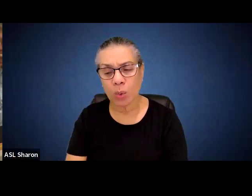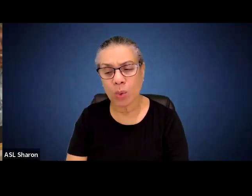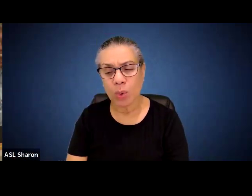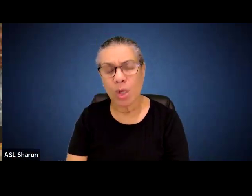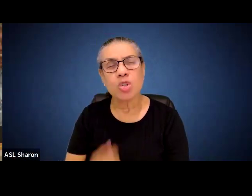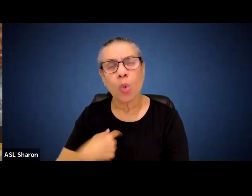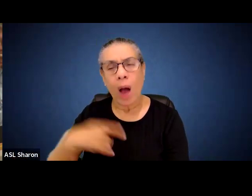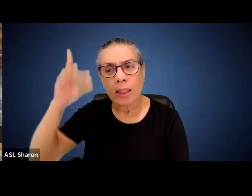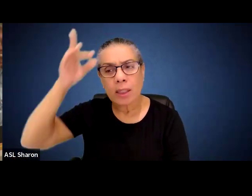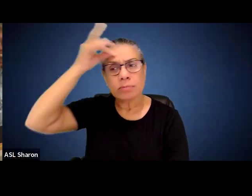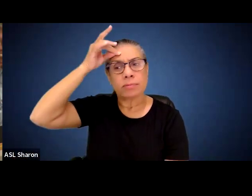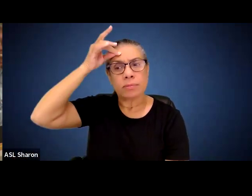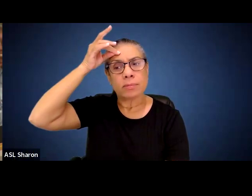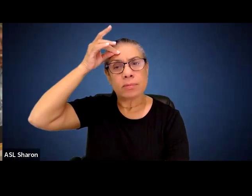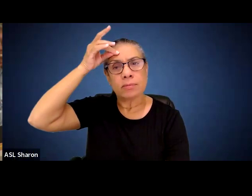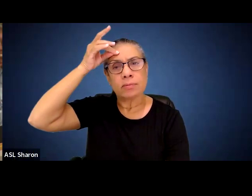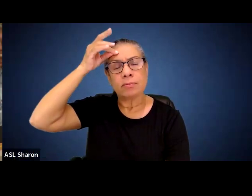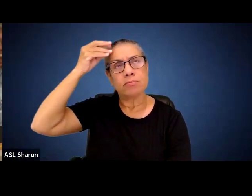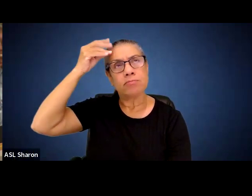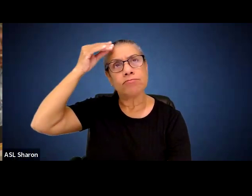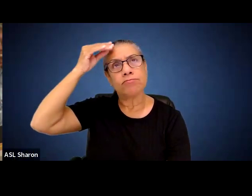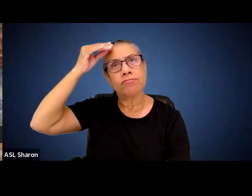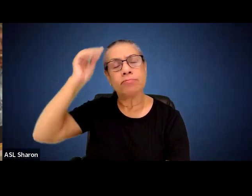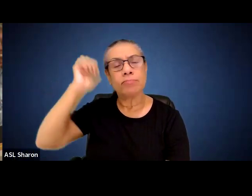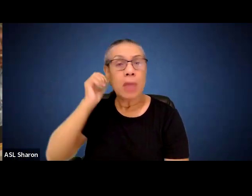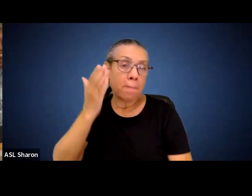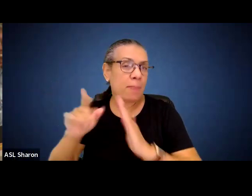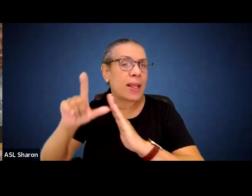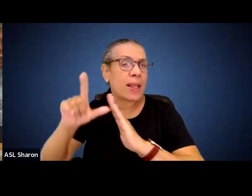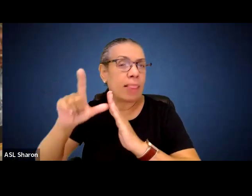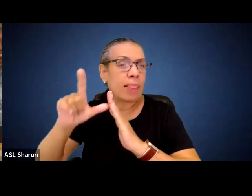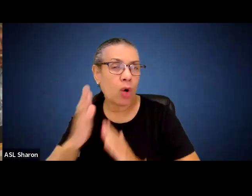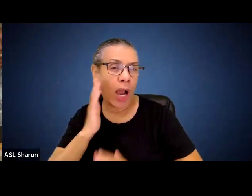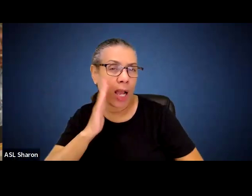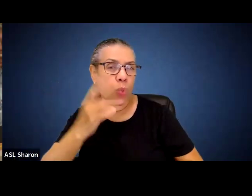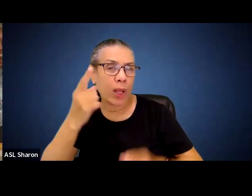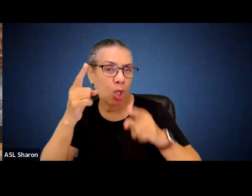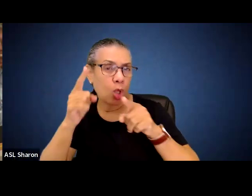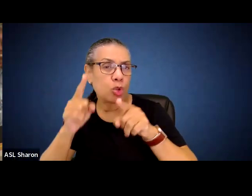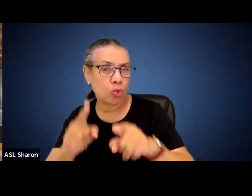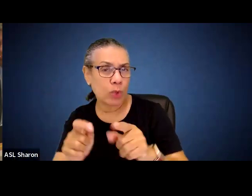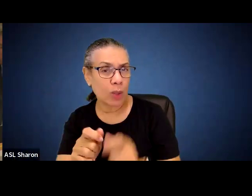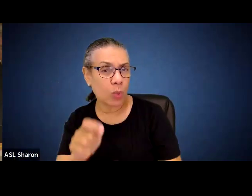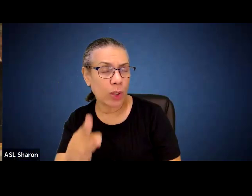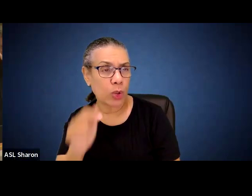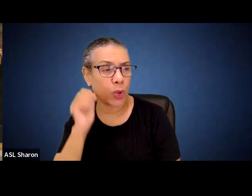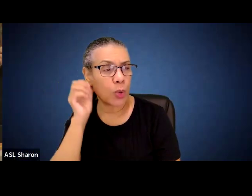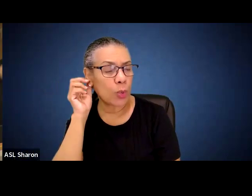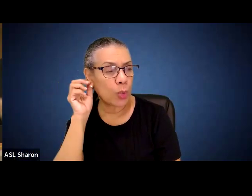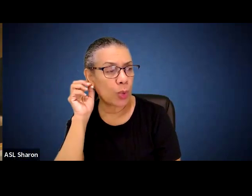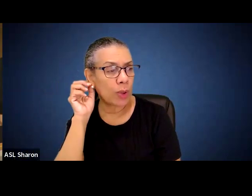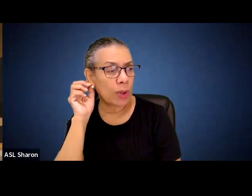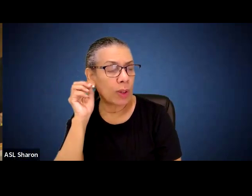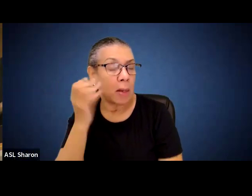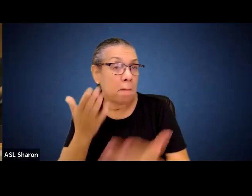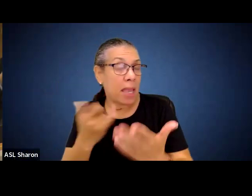my memory, and later on I may agree with you, and I may bring it out on our